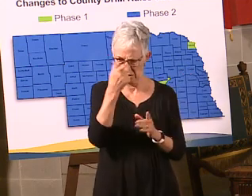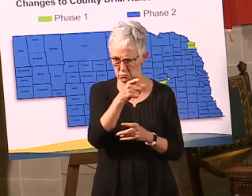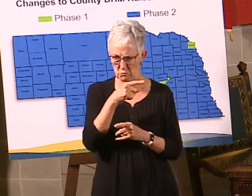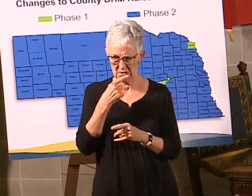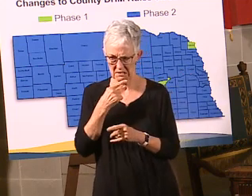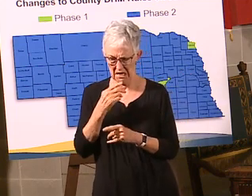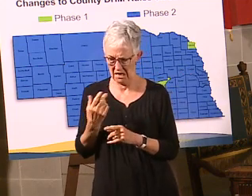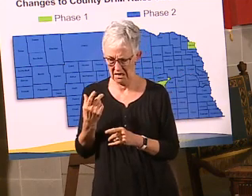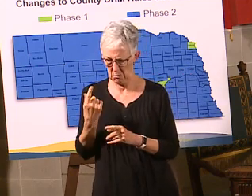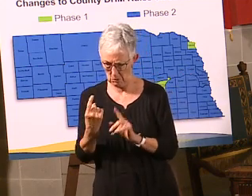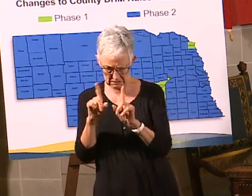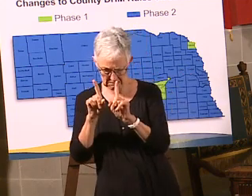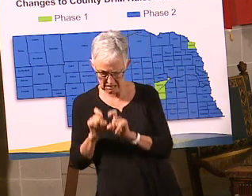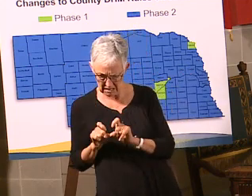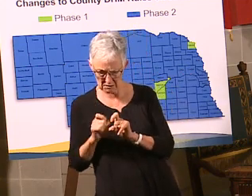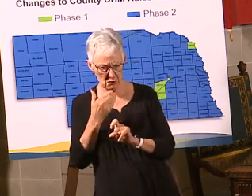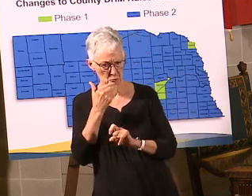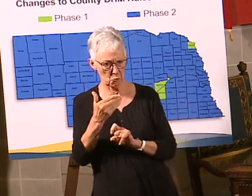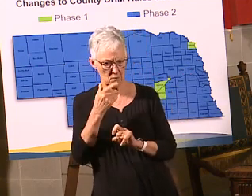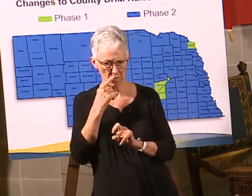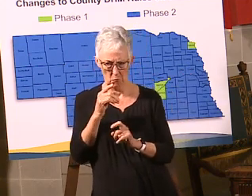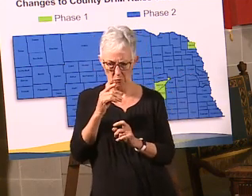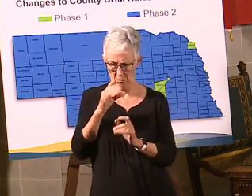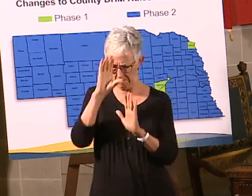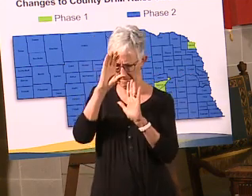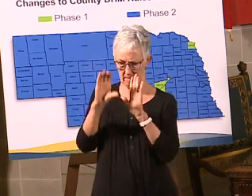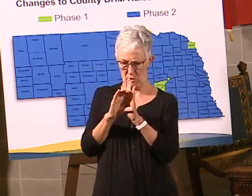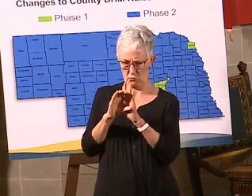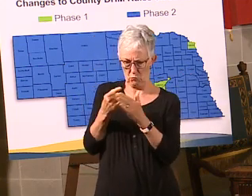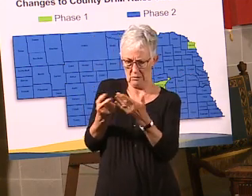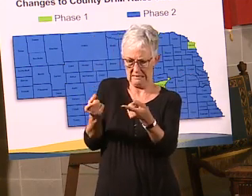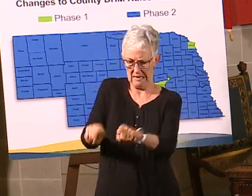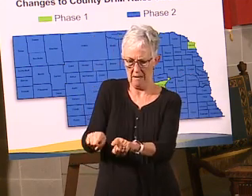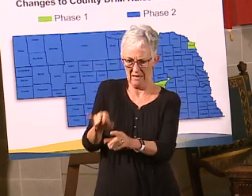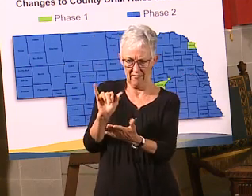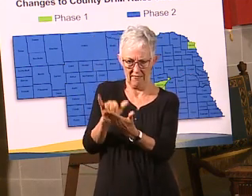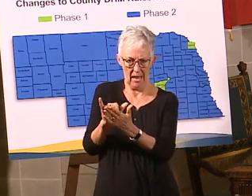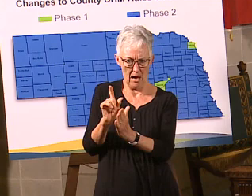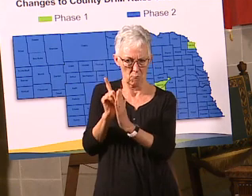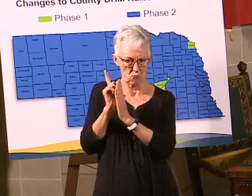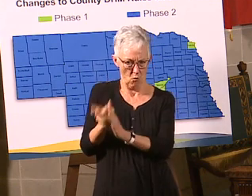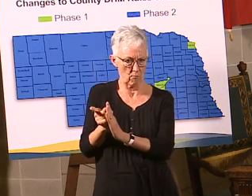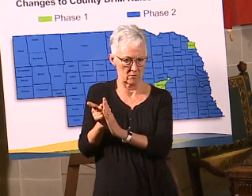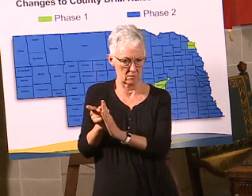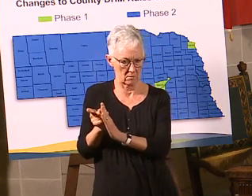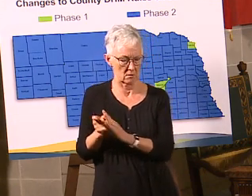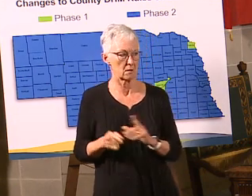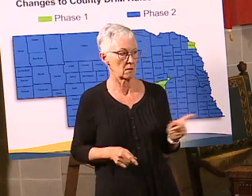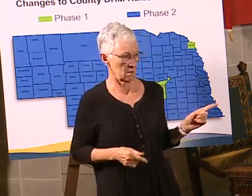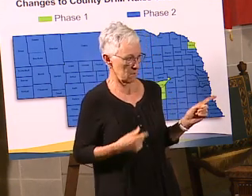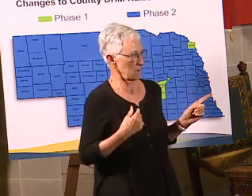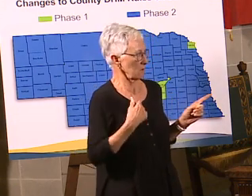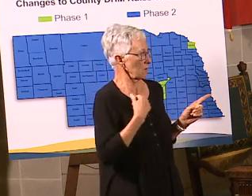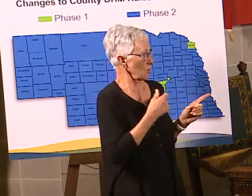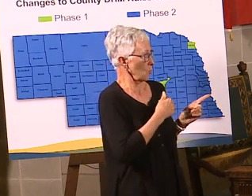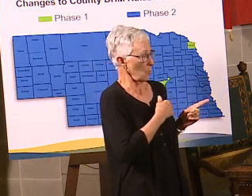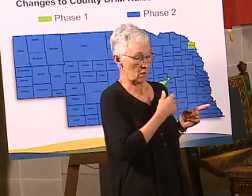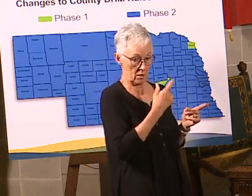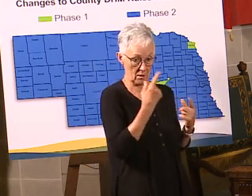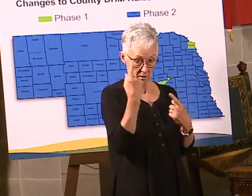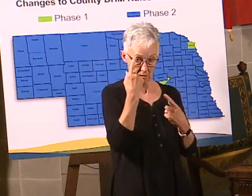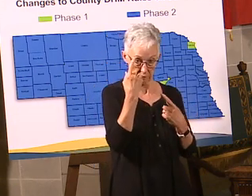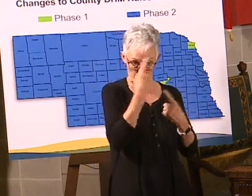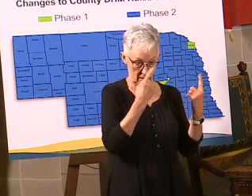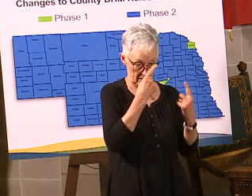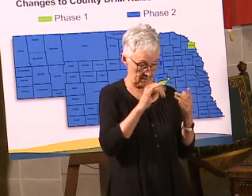So ultimately, where we're going with this is that when you are managing a virus like this, which we will be doing for the foreseeable